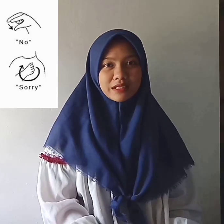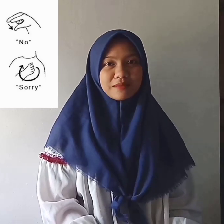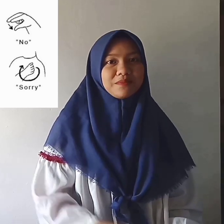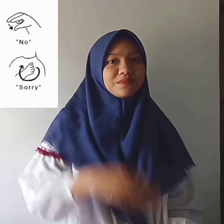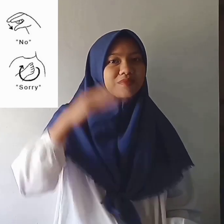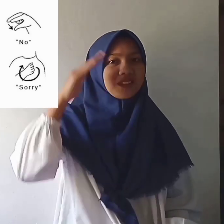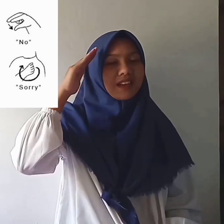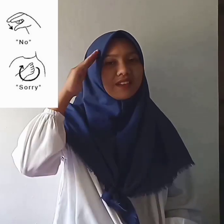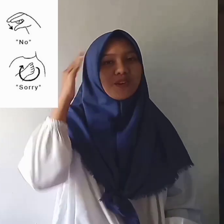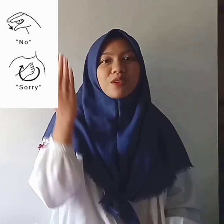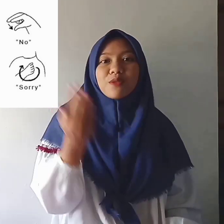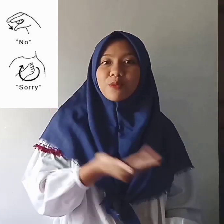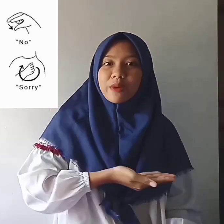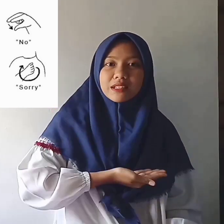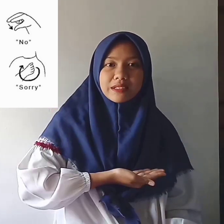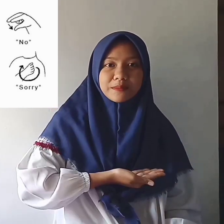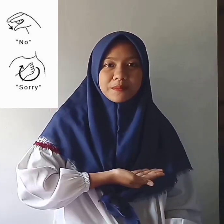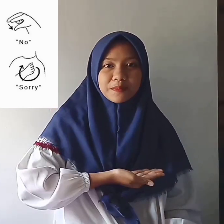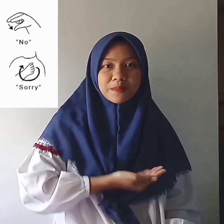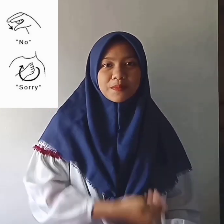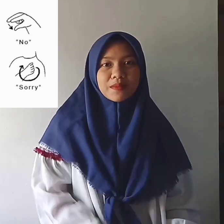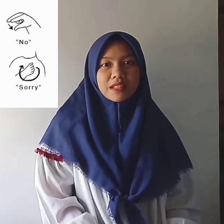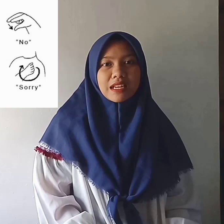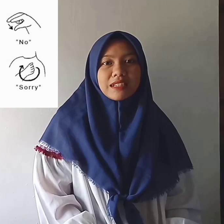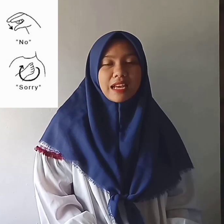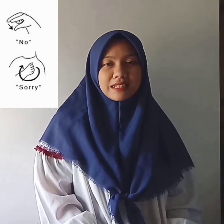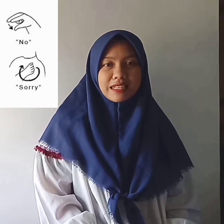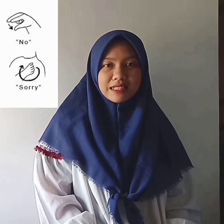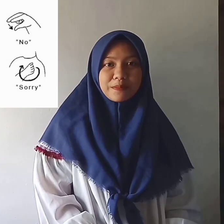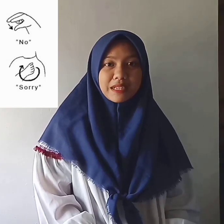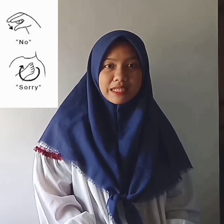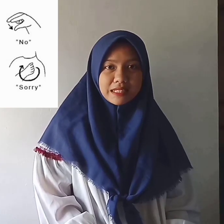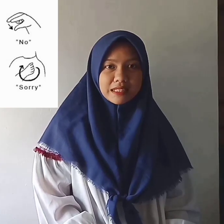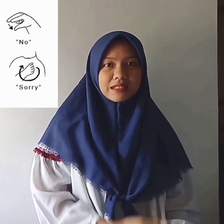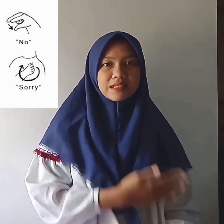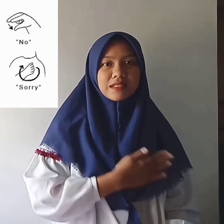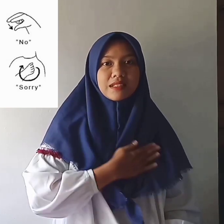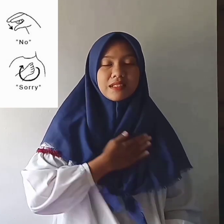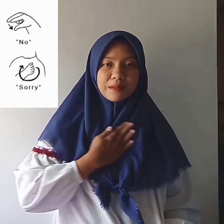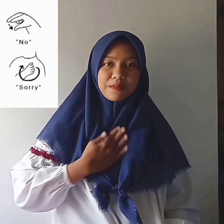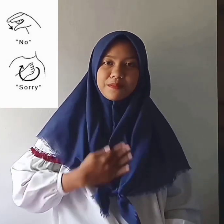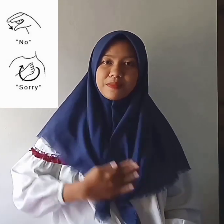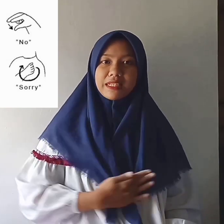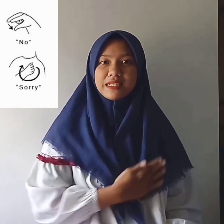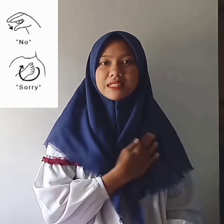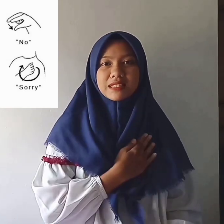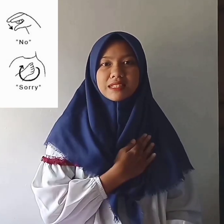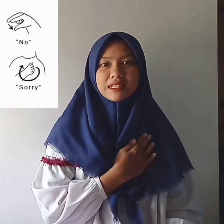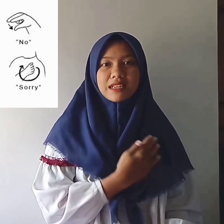welcome. You're welcome. Next is please. Please. And